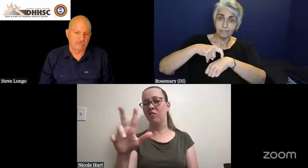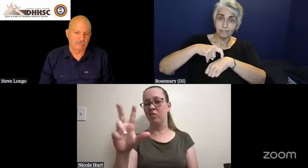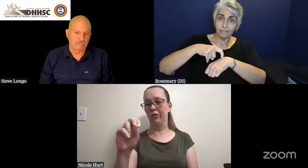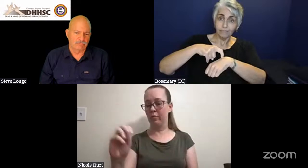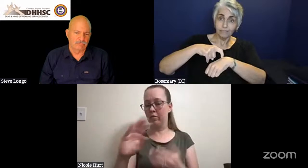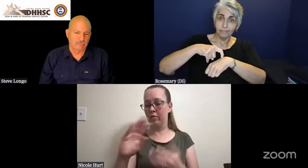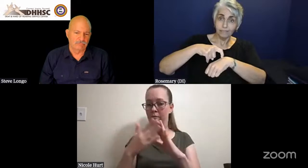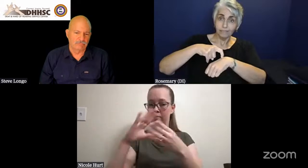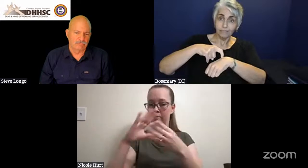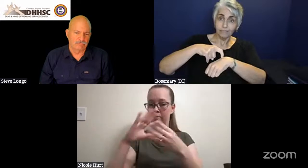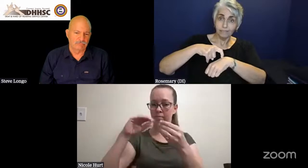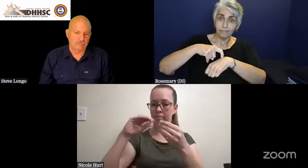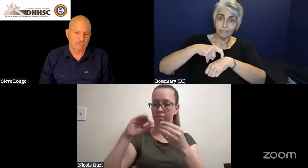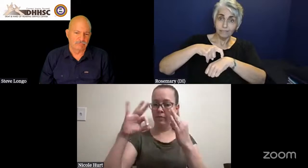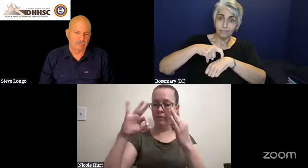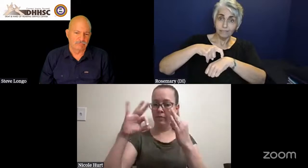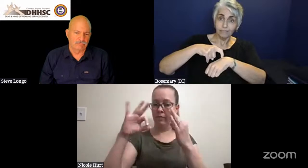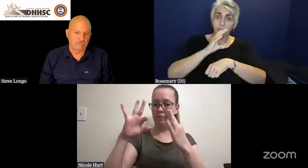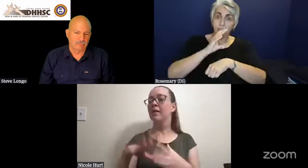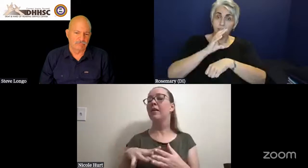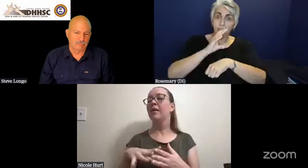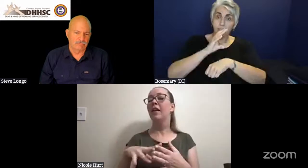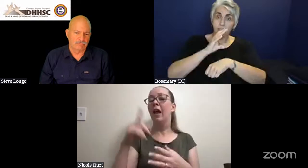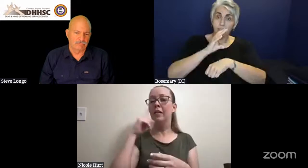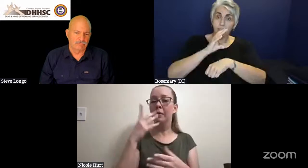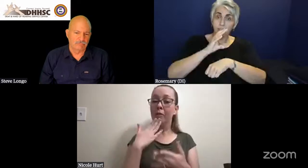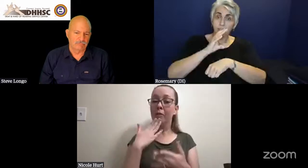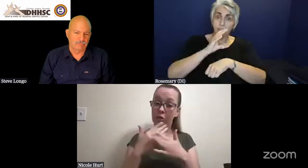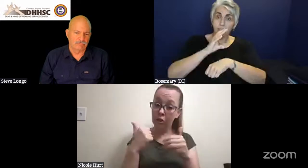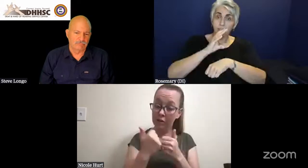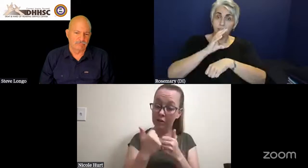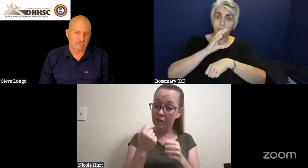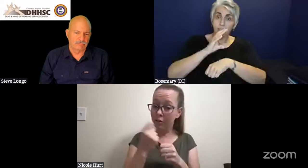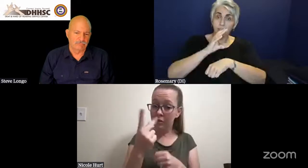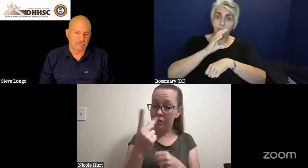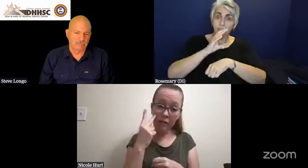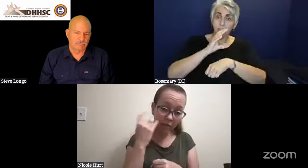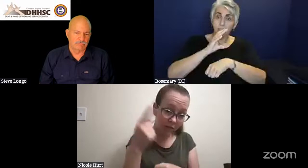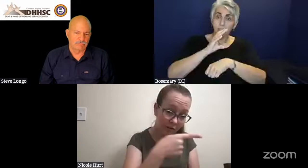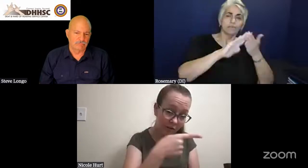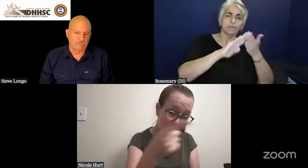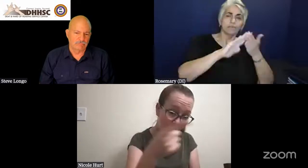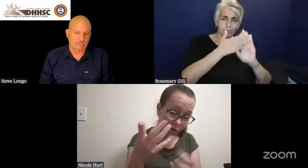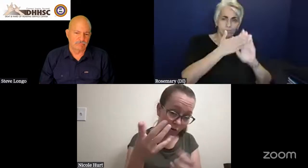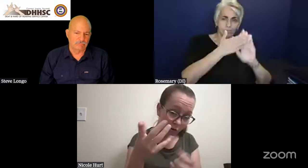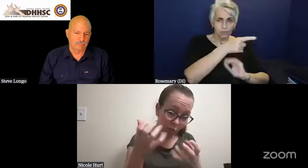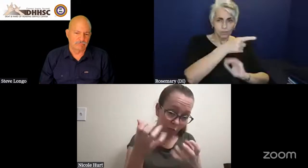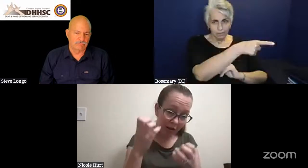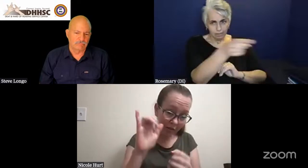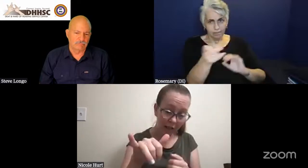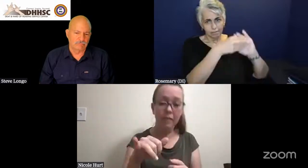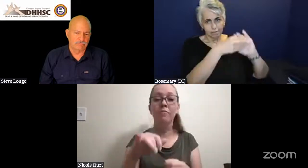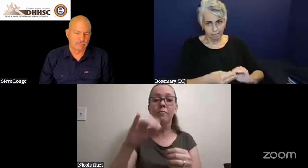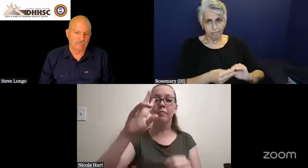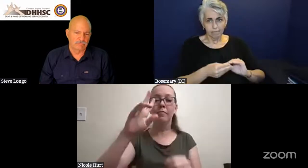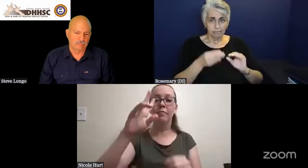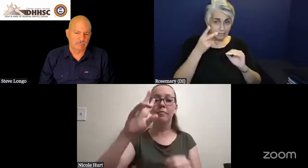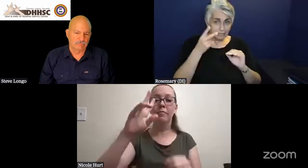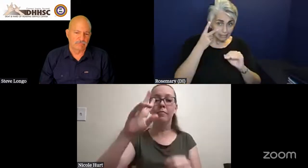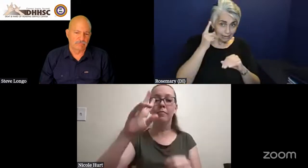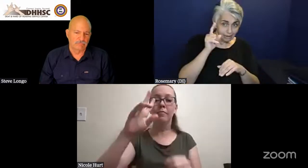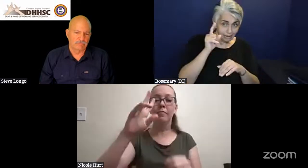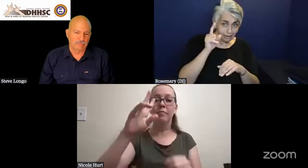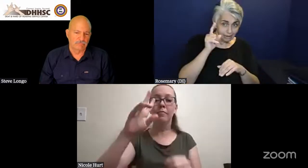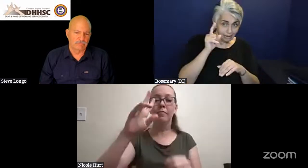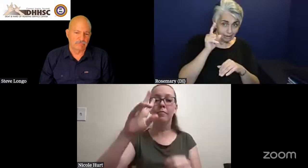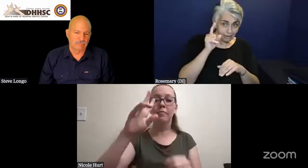community members more involved. 70% of the time, the board was talking, while 30% of the